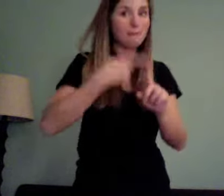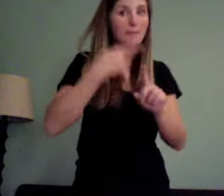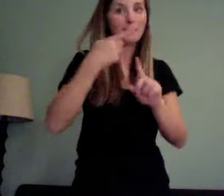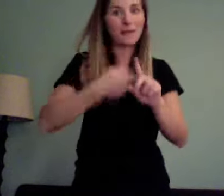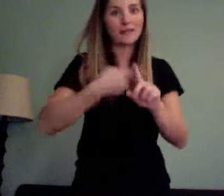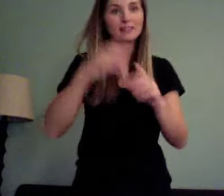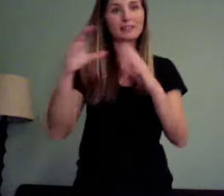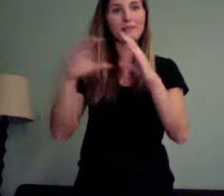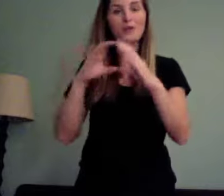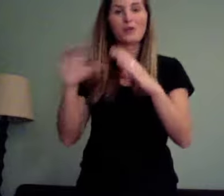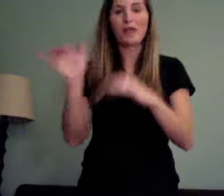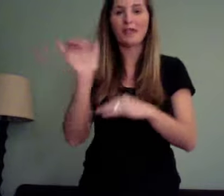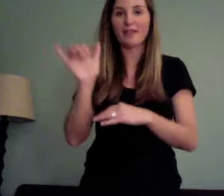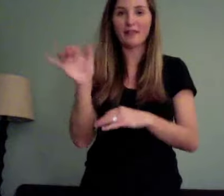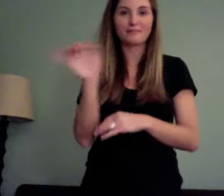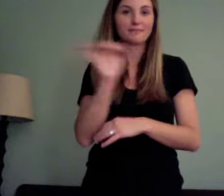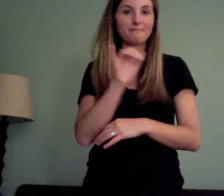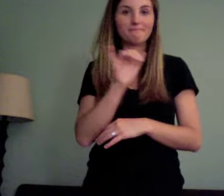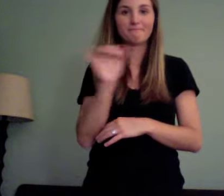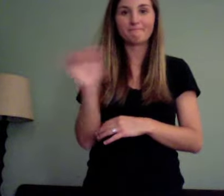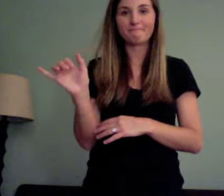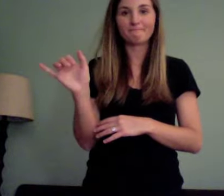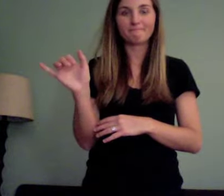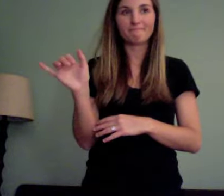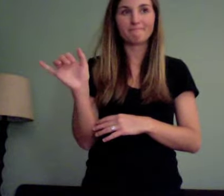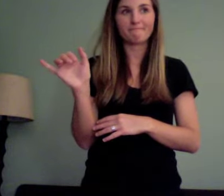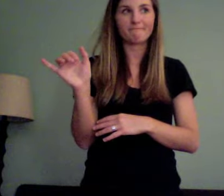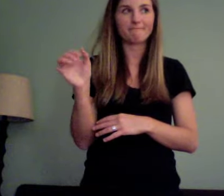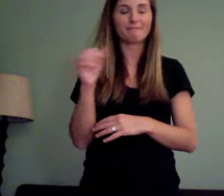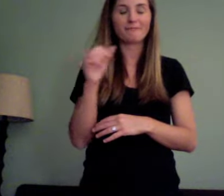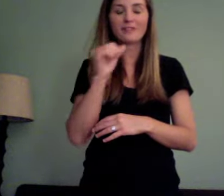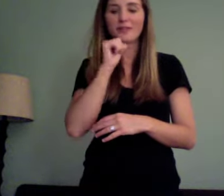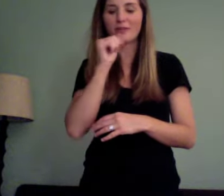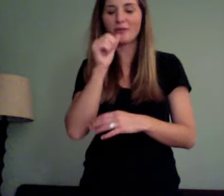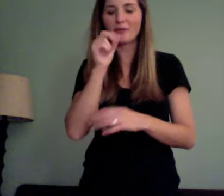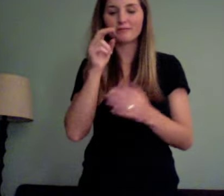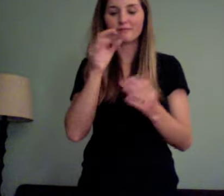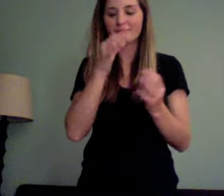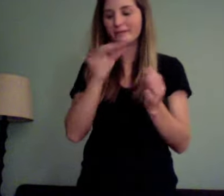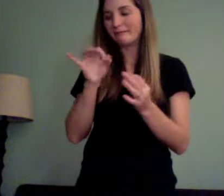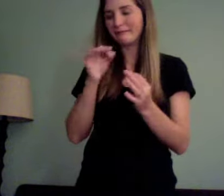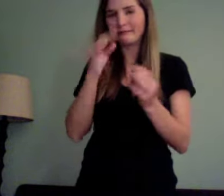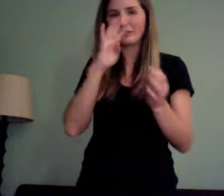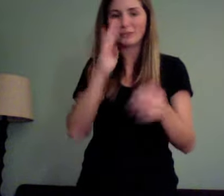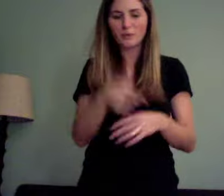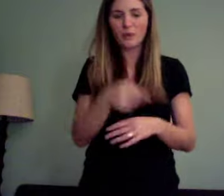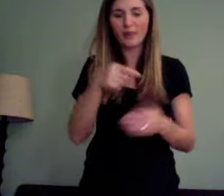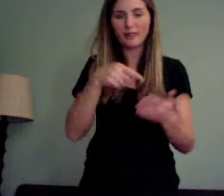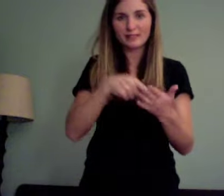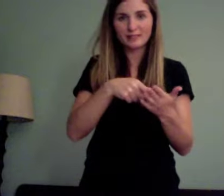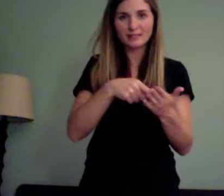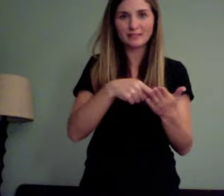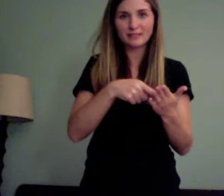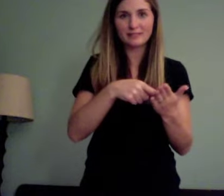heart on the line. We don't look past this passage of Scripture without thinking. Jesus with Peter. He put his heart on the